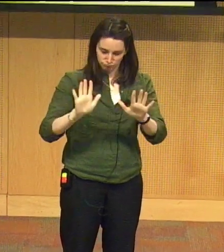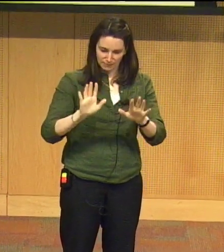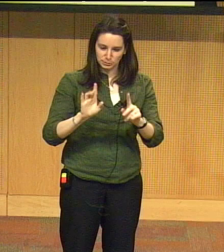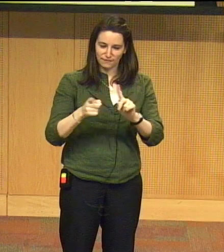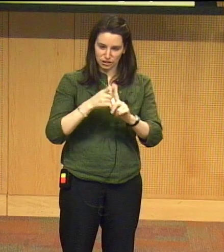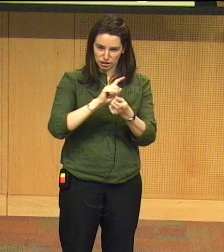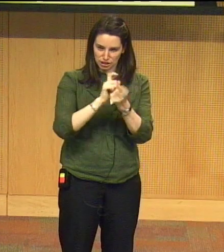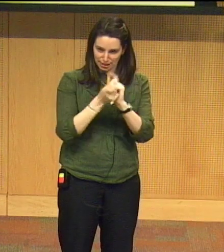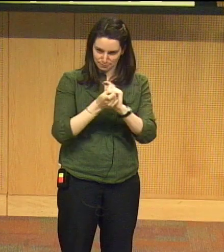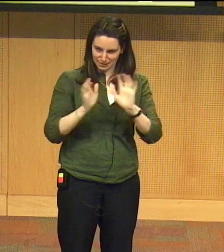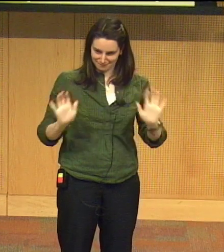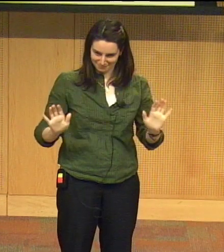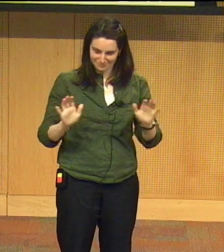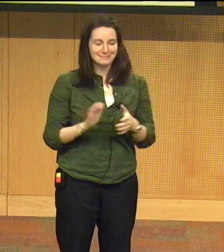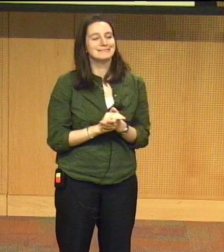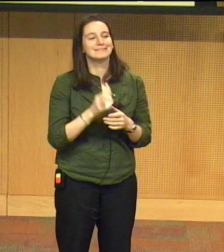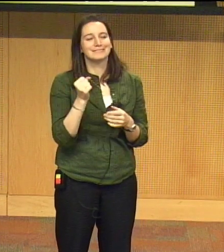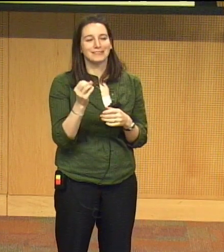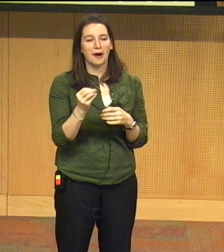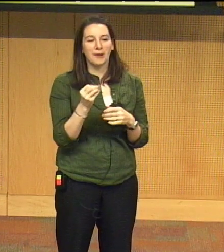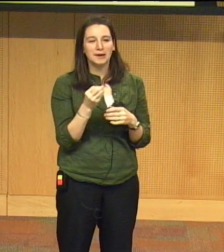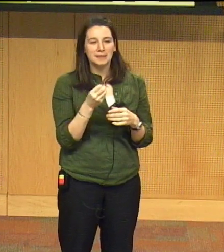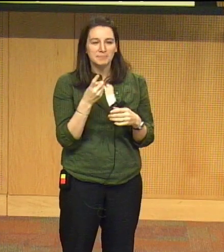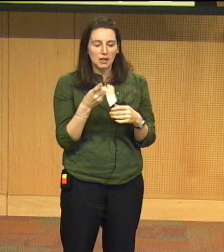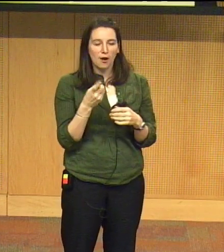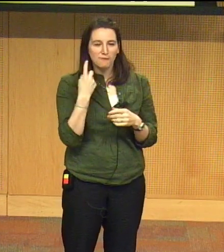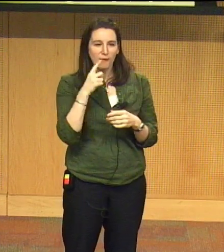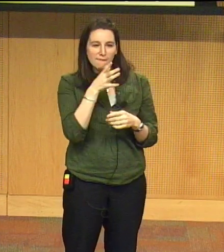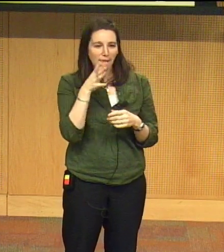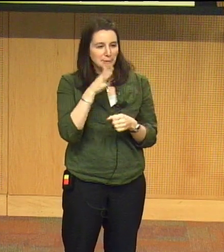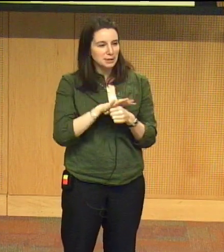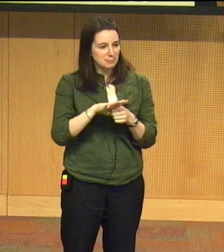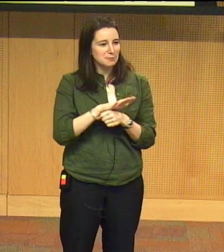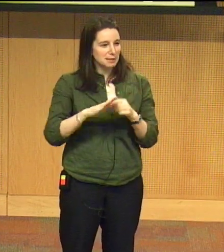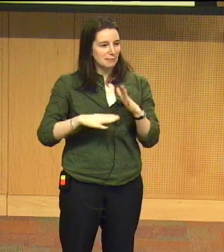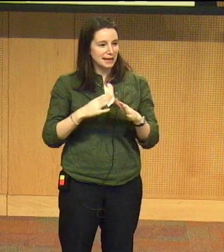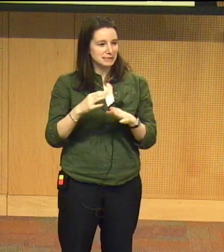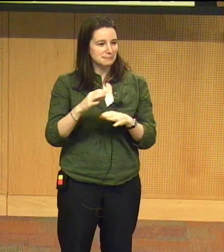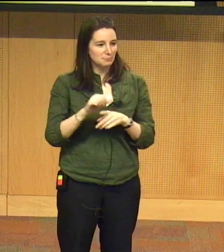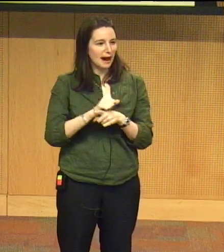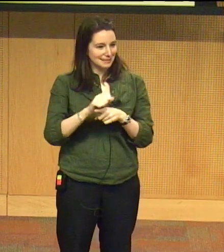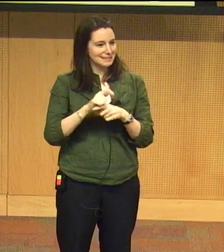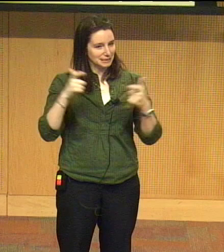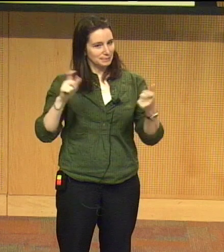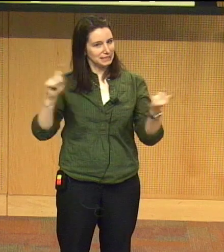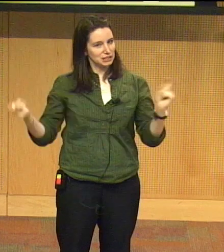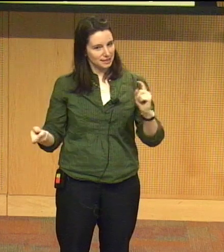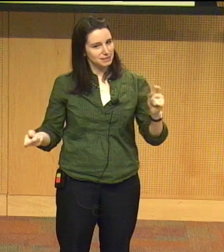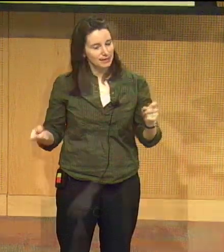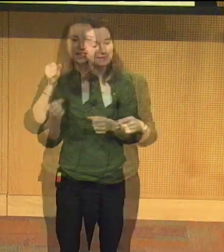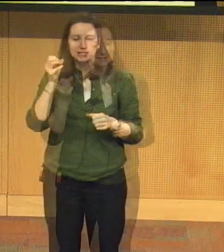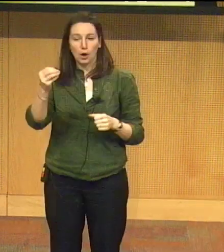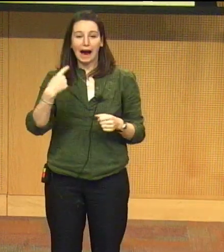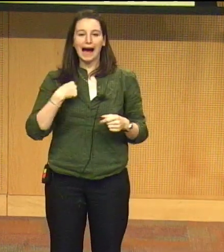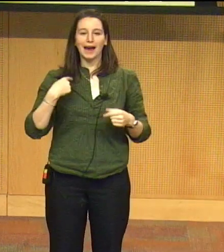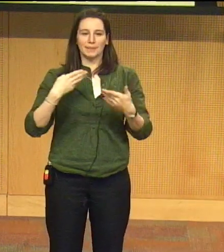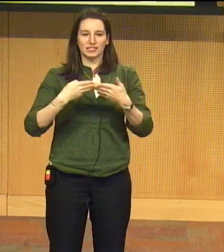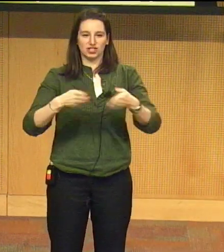That's the first adjustment. So, for a farming community-based practice, that's a big adjustment. So I'm a